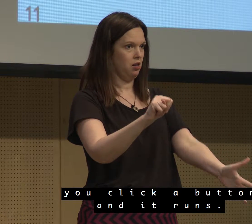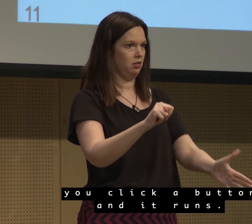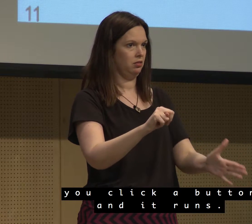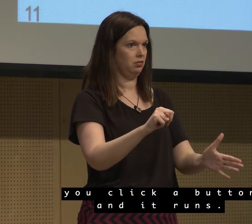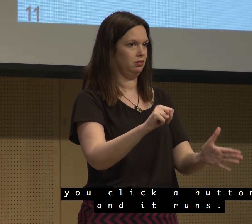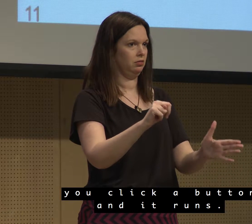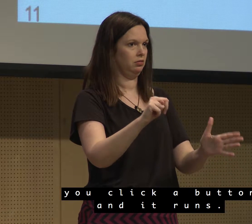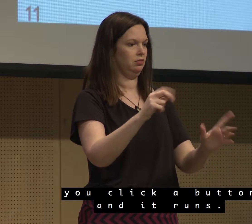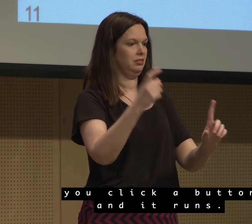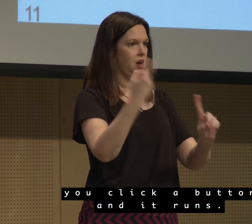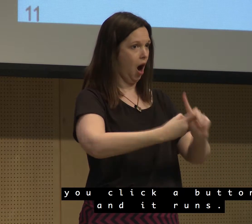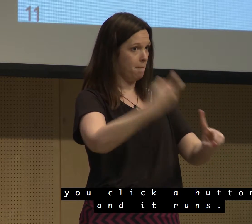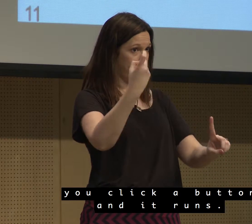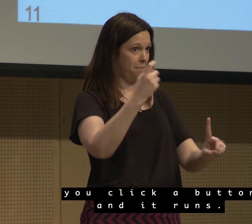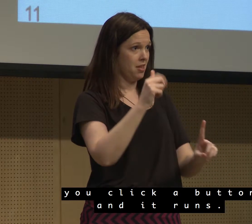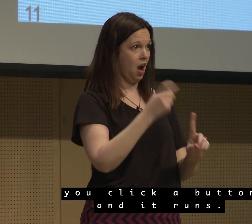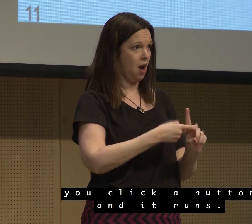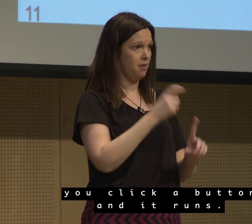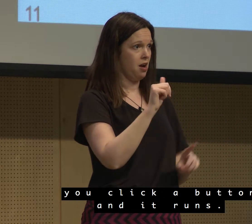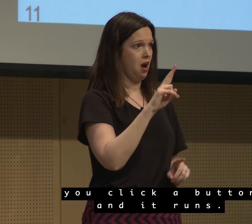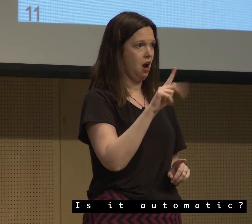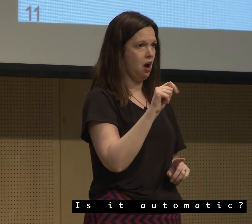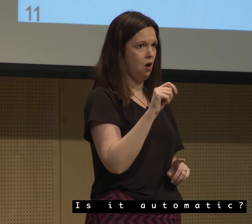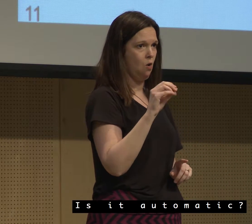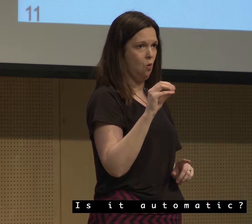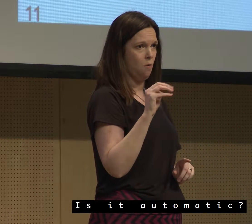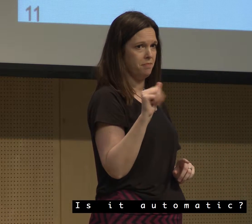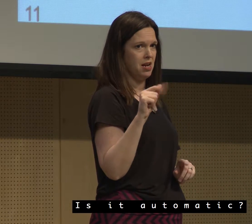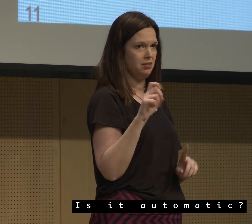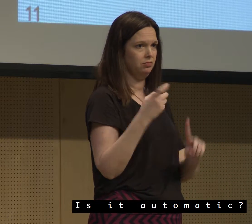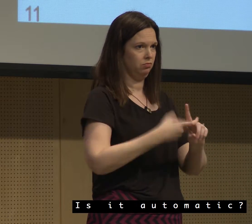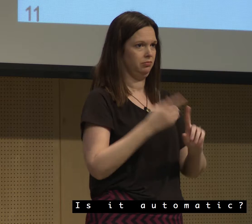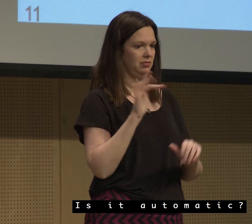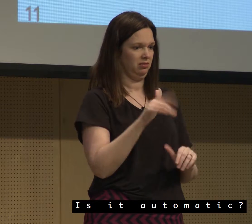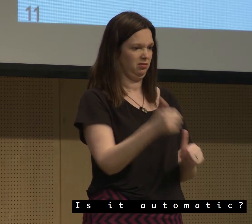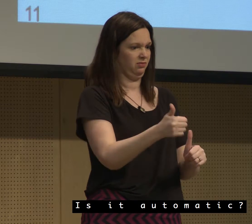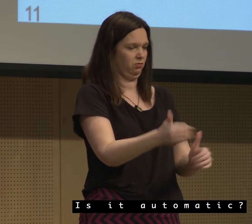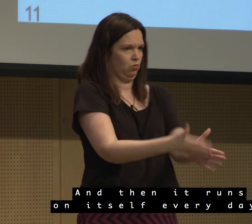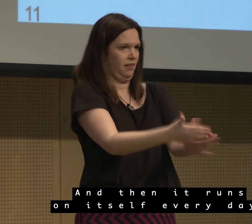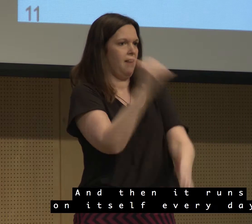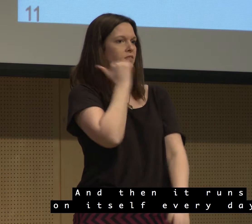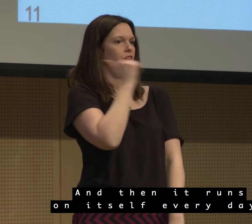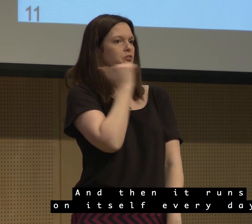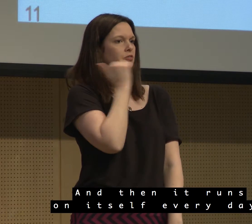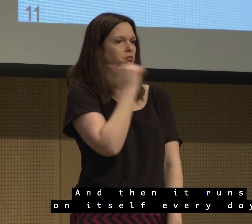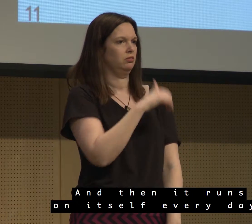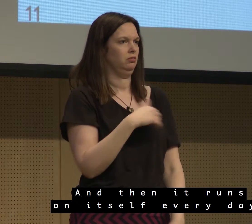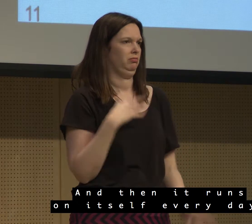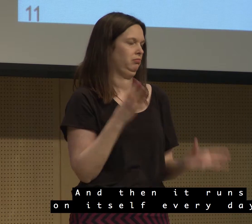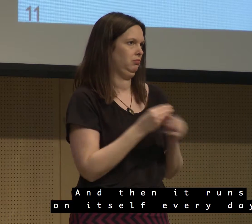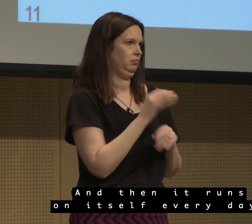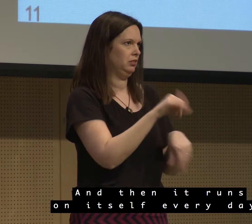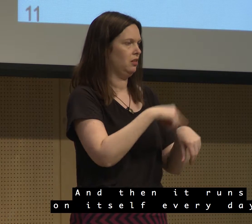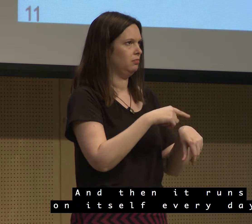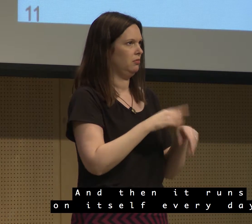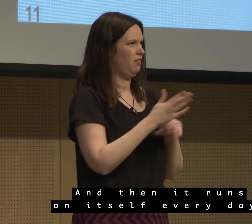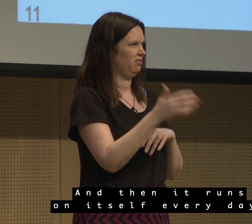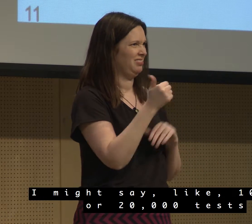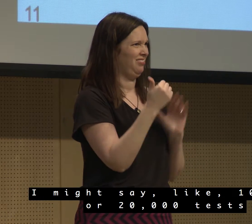you click a button and it runs. Is it automatic? And then it runs on itself every day. Oh,